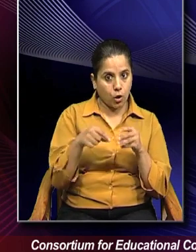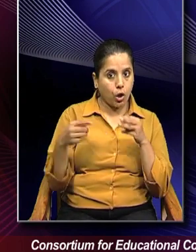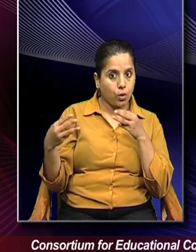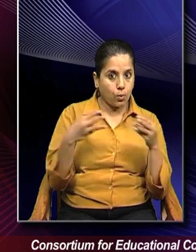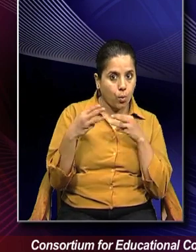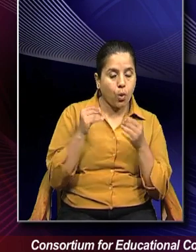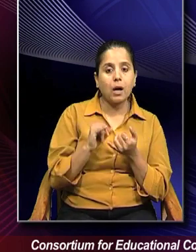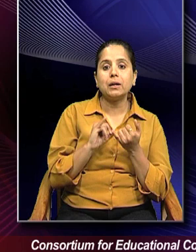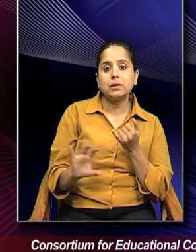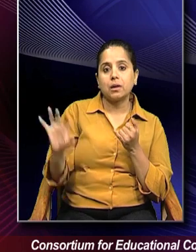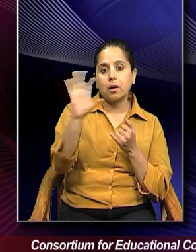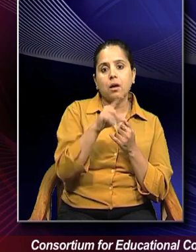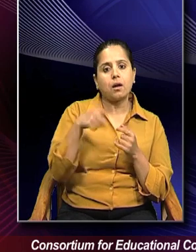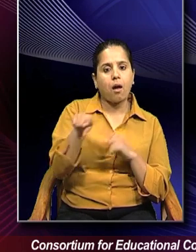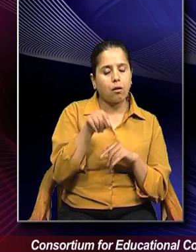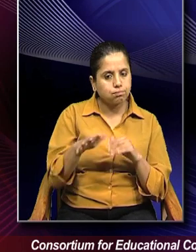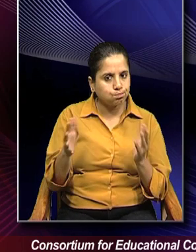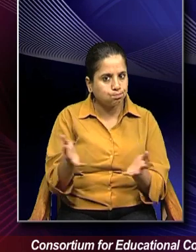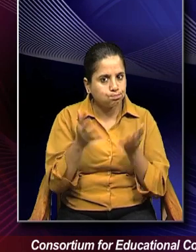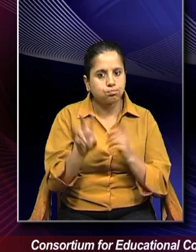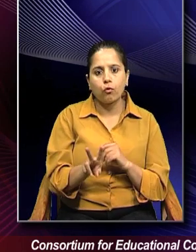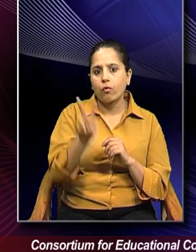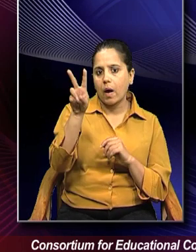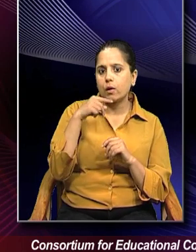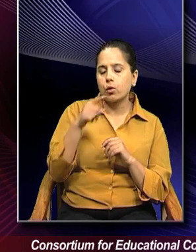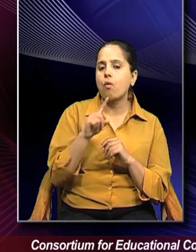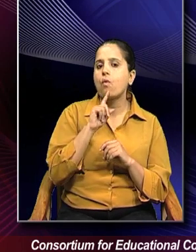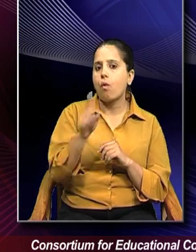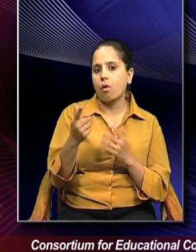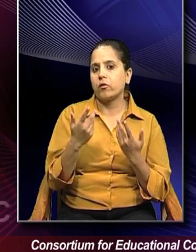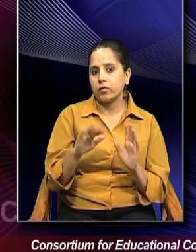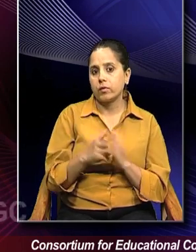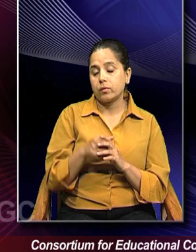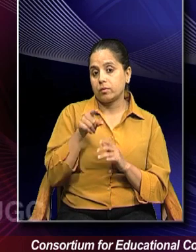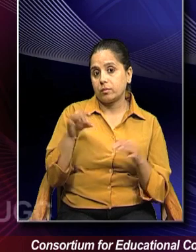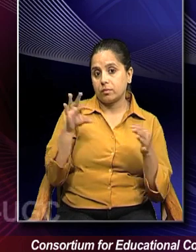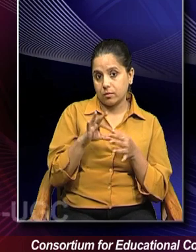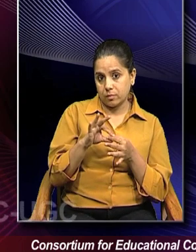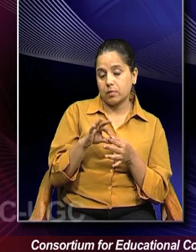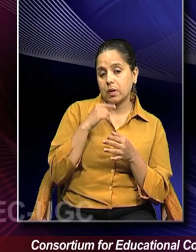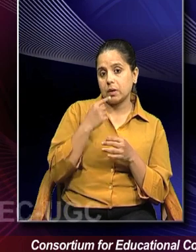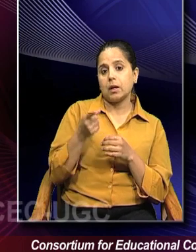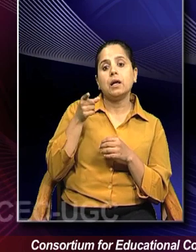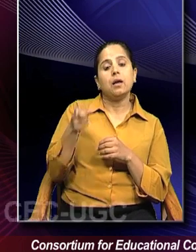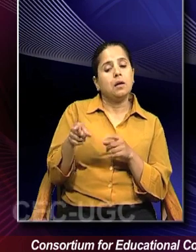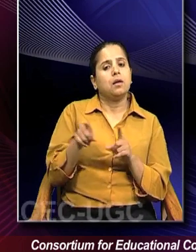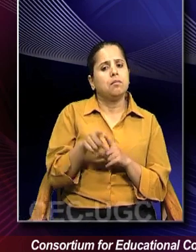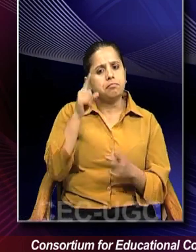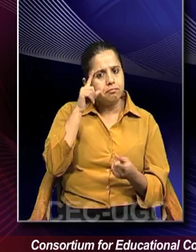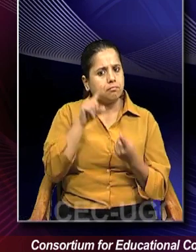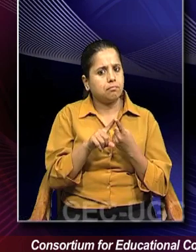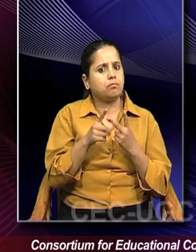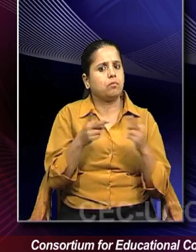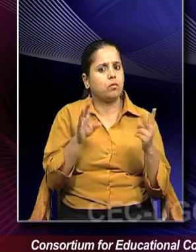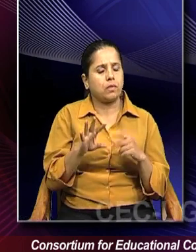by states has promoted the value of order. So, in this respect, he is in agreement